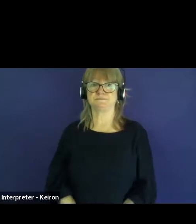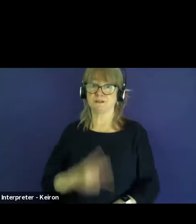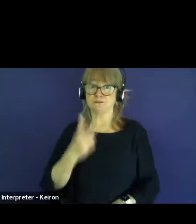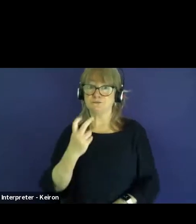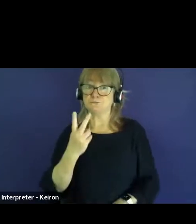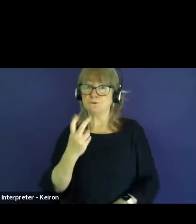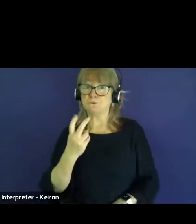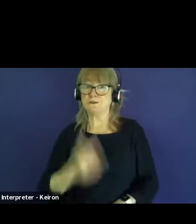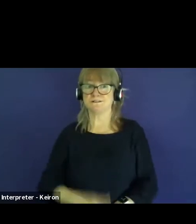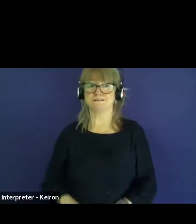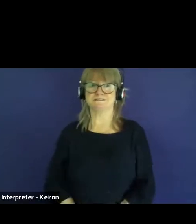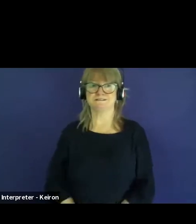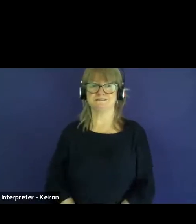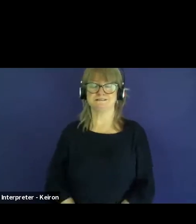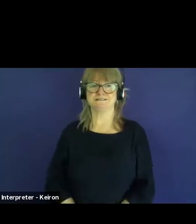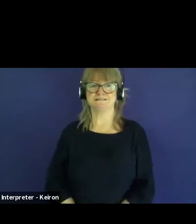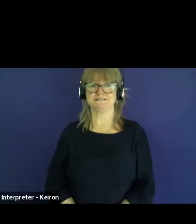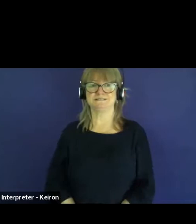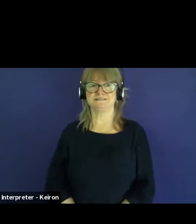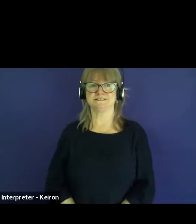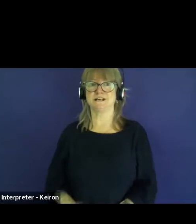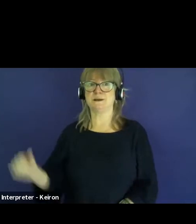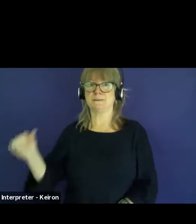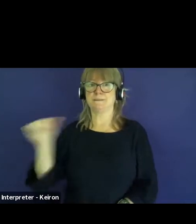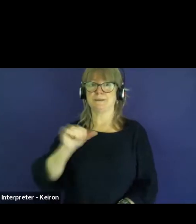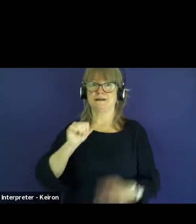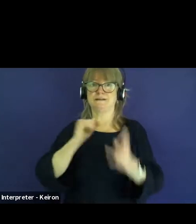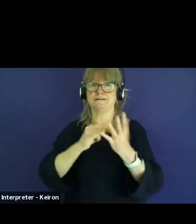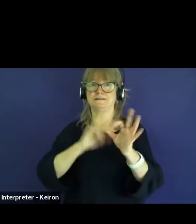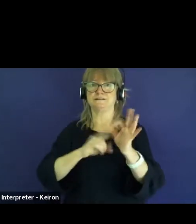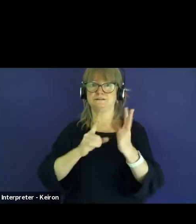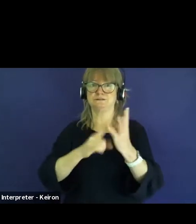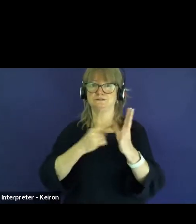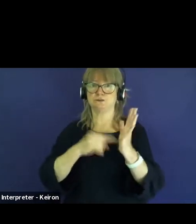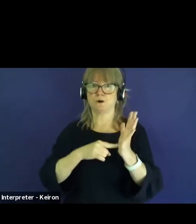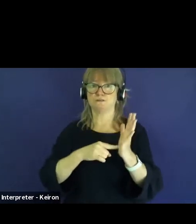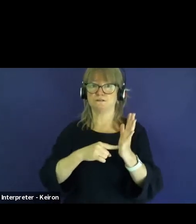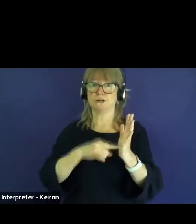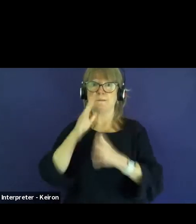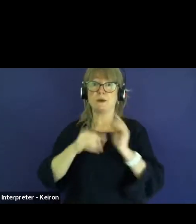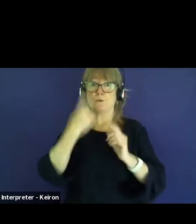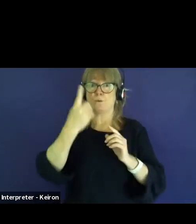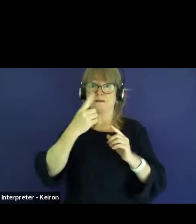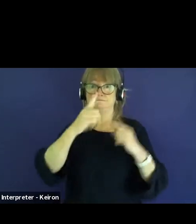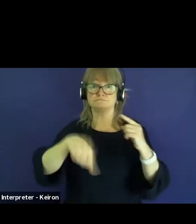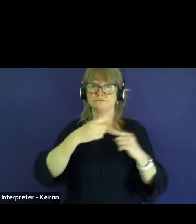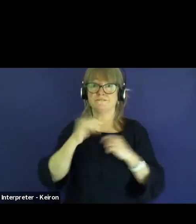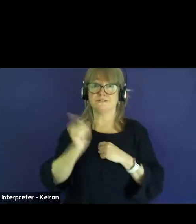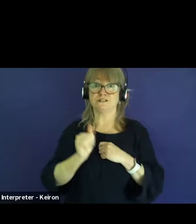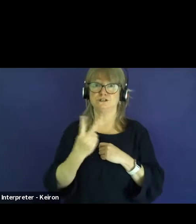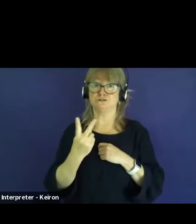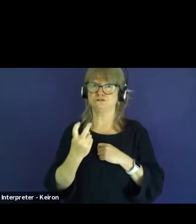go. So we're going to return to our squats next. So that's one circuit complete. We've got two